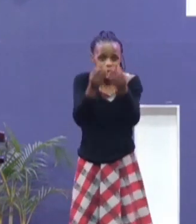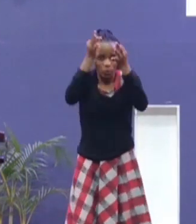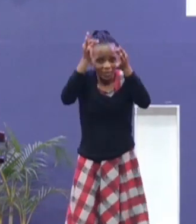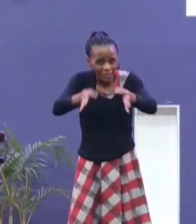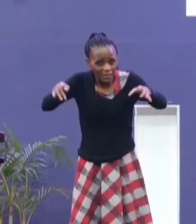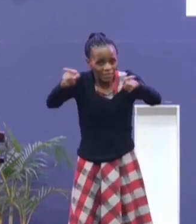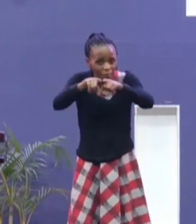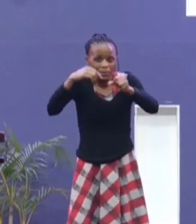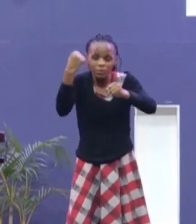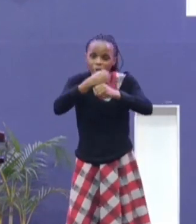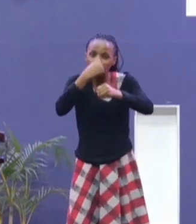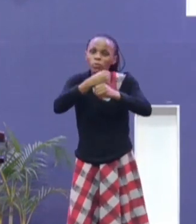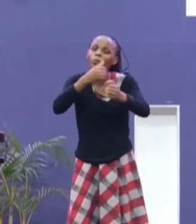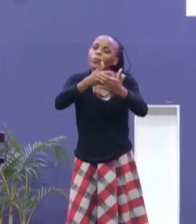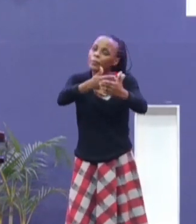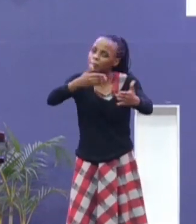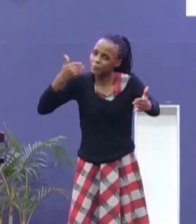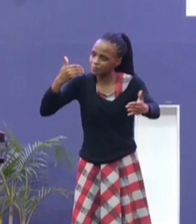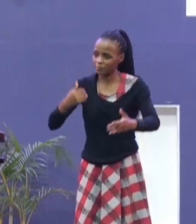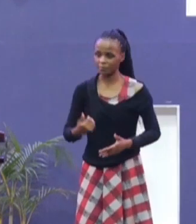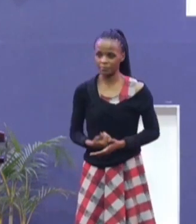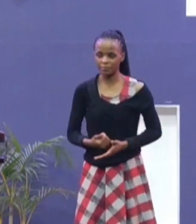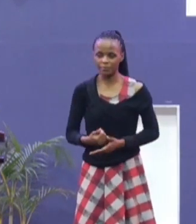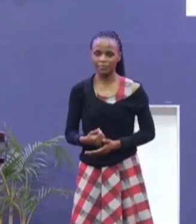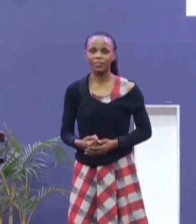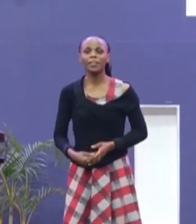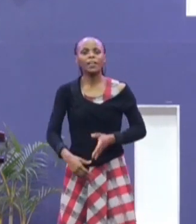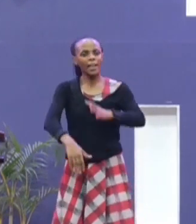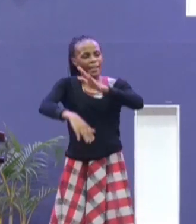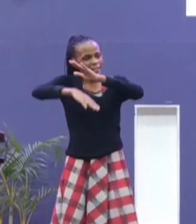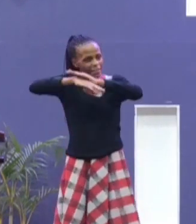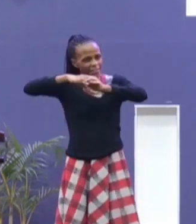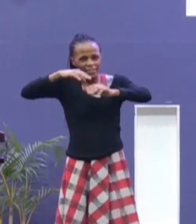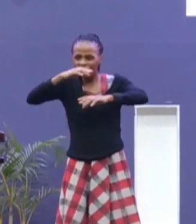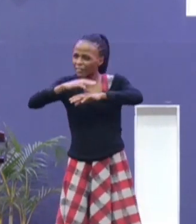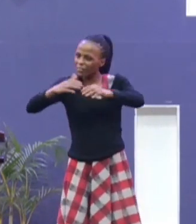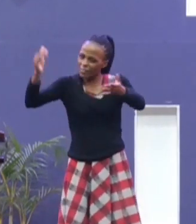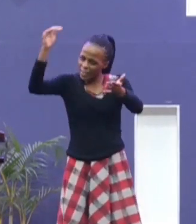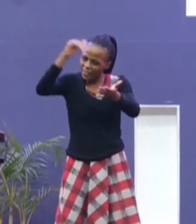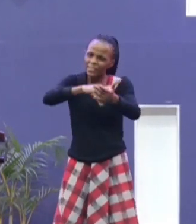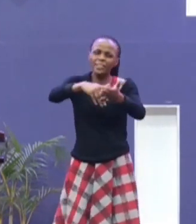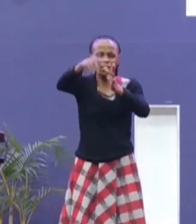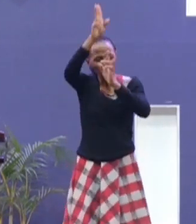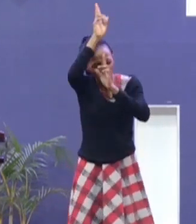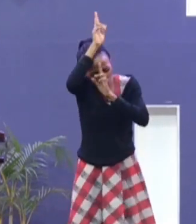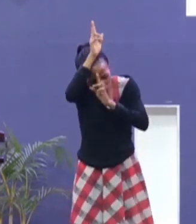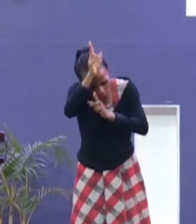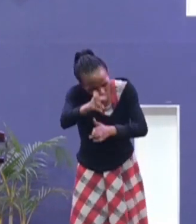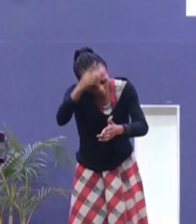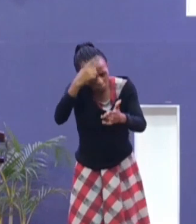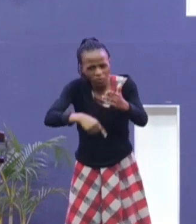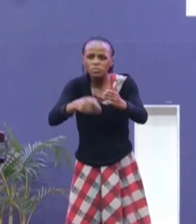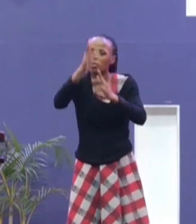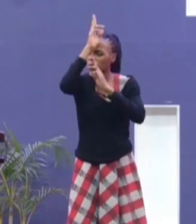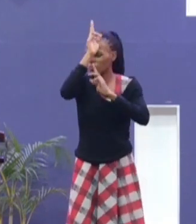Do not do things any longer like you used to do them. Temuddamu kusamu kitibwa bye mubadde musamu ekitibwa. Stop honoring